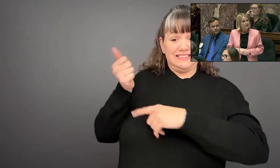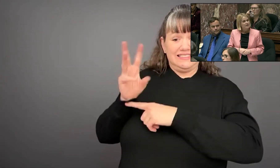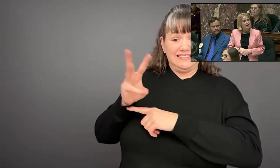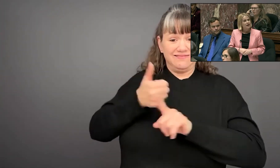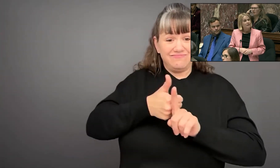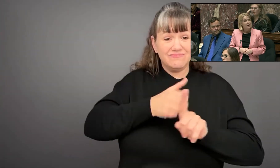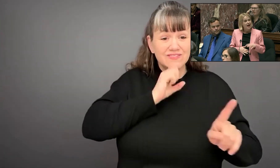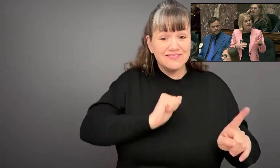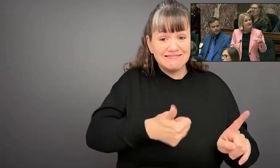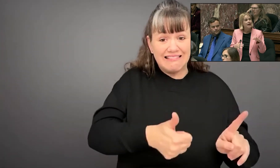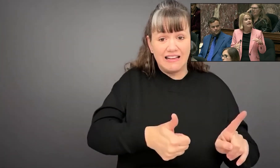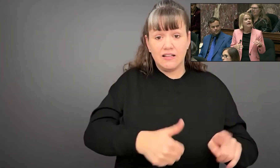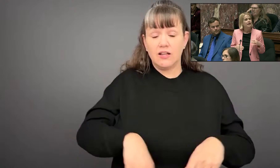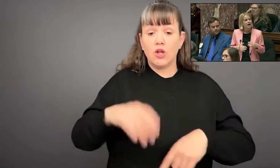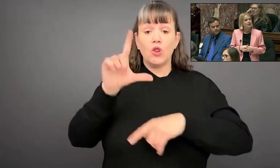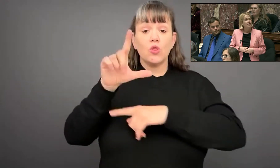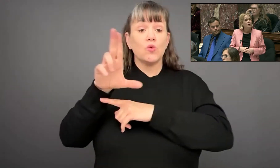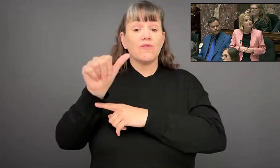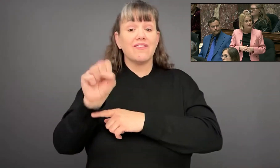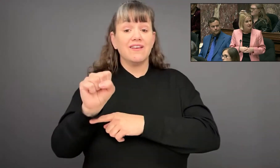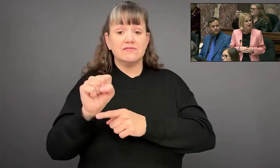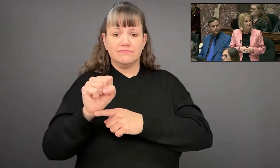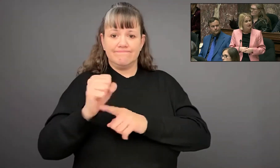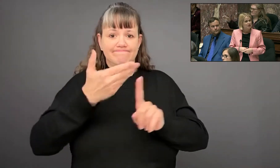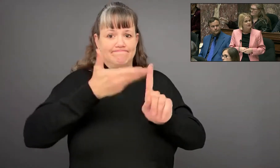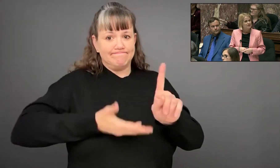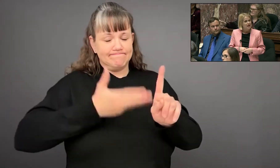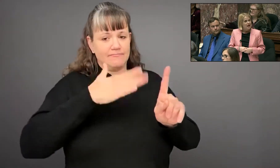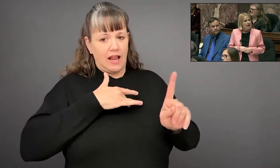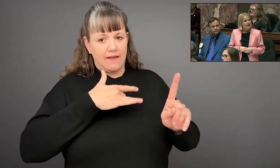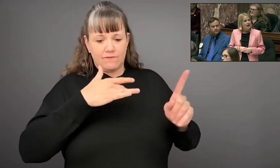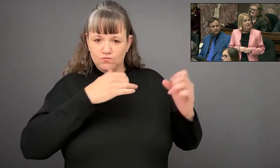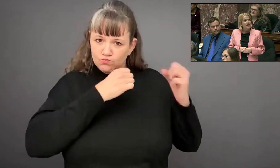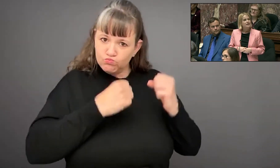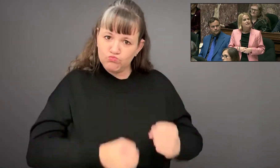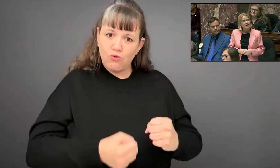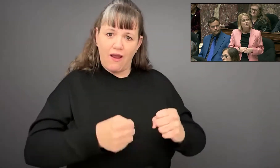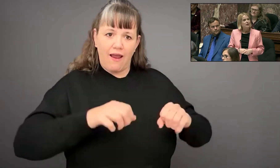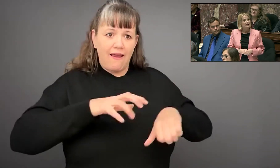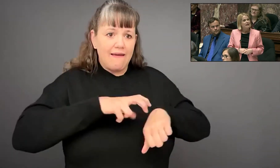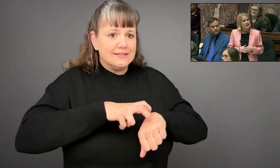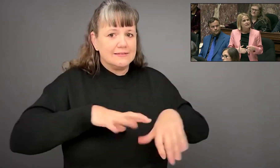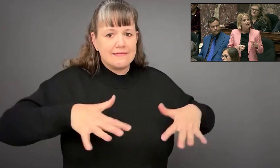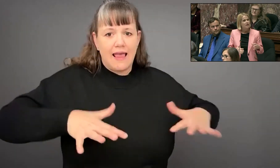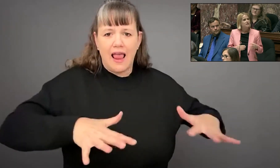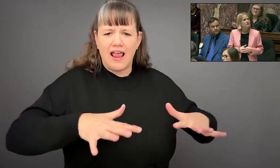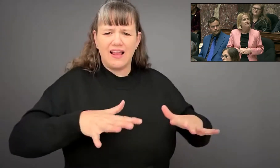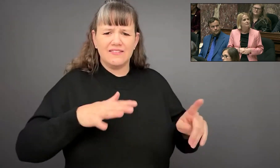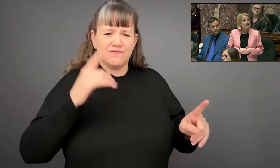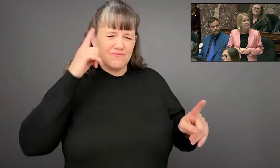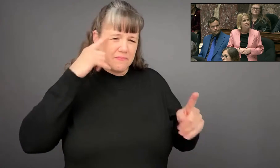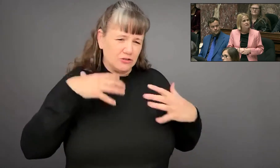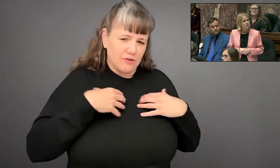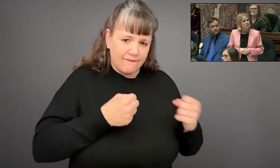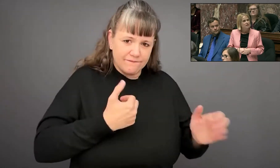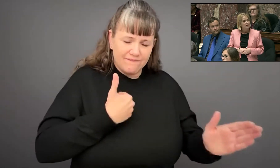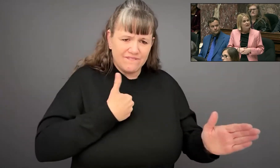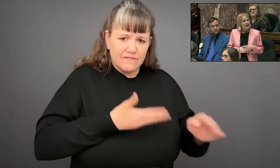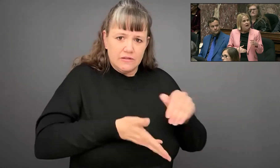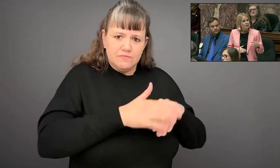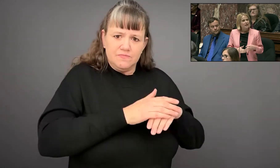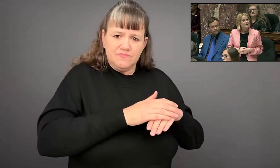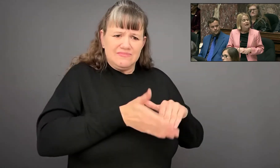he suffers from anxiety and other mental health issues, and how he desperately needs a counselor some days in